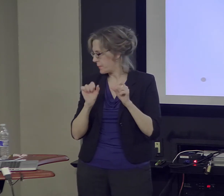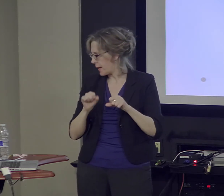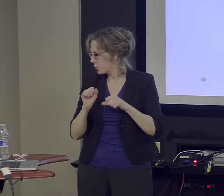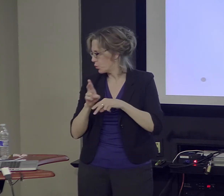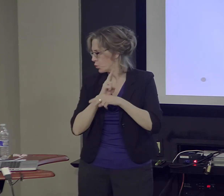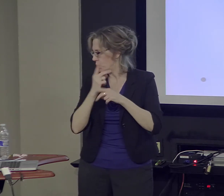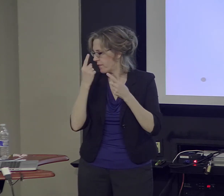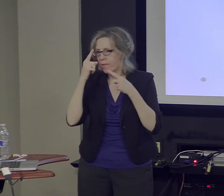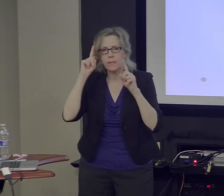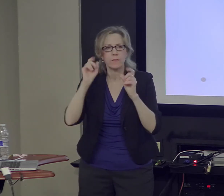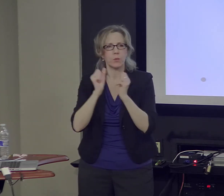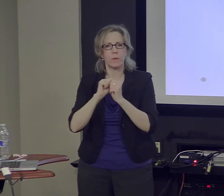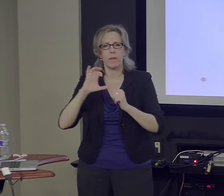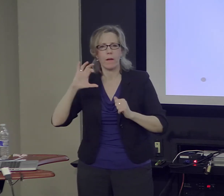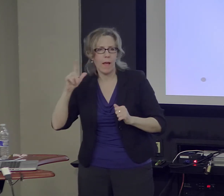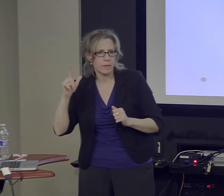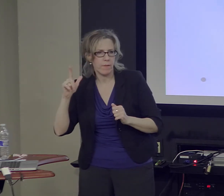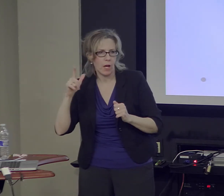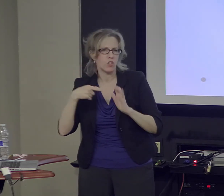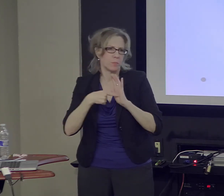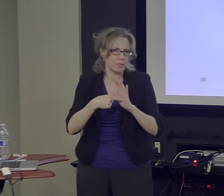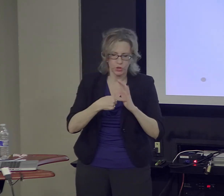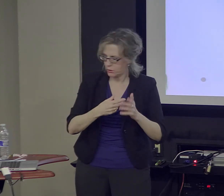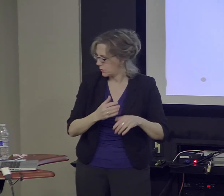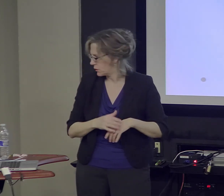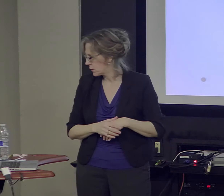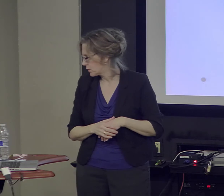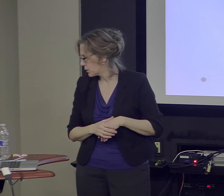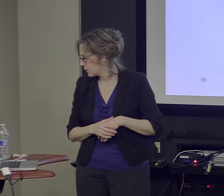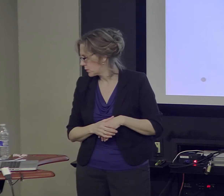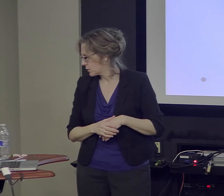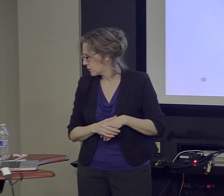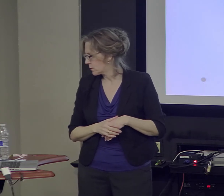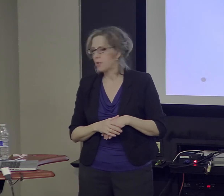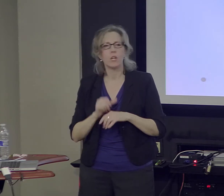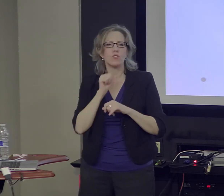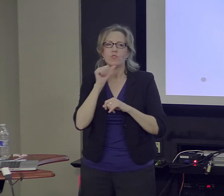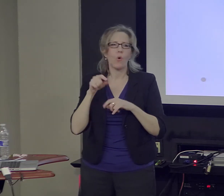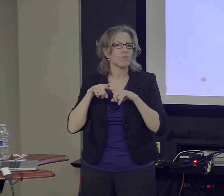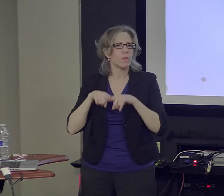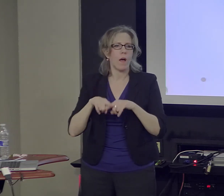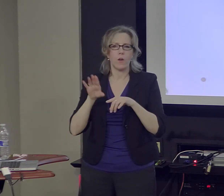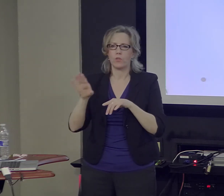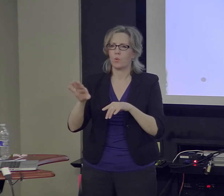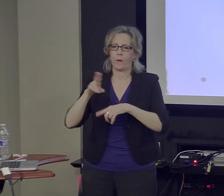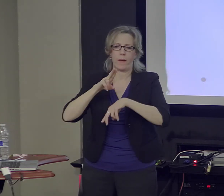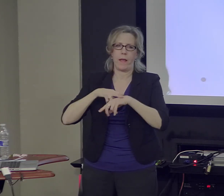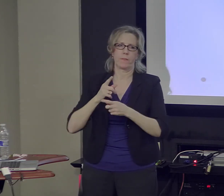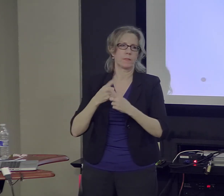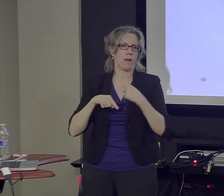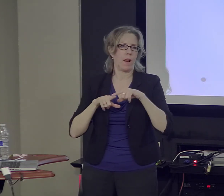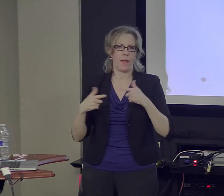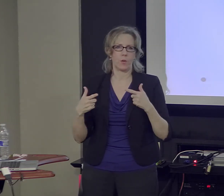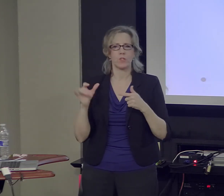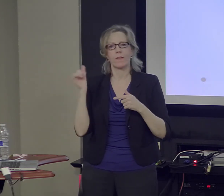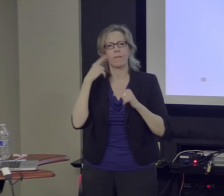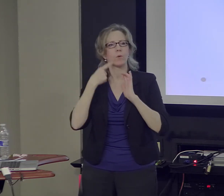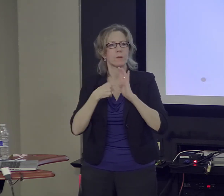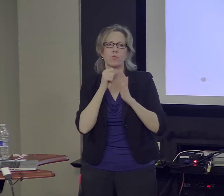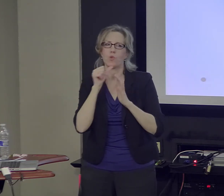and also fluency in fingerspelling, understanding of classifiers, use of three-dimensional space, don't rely much